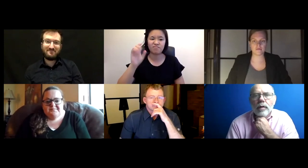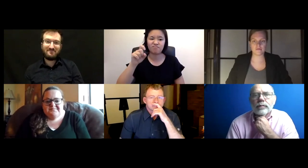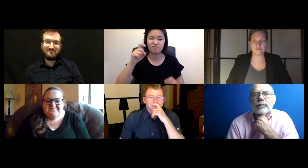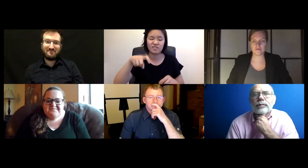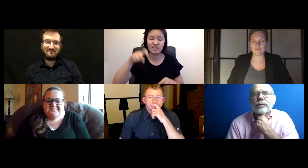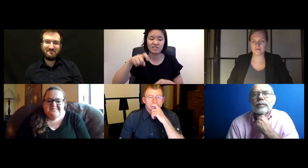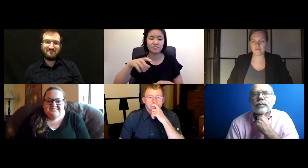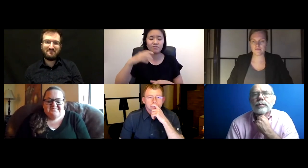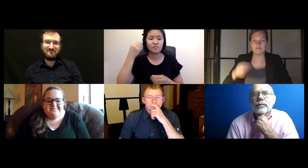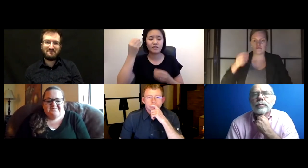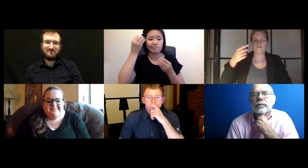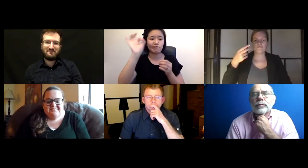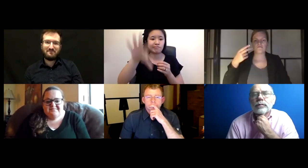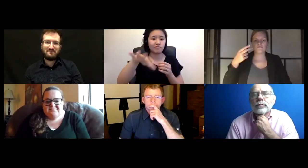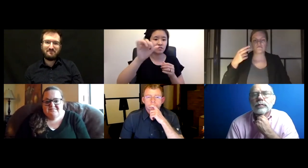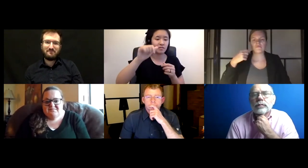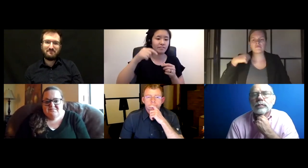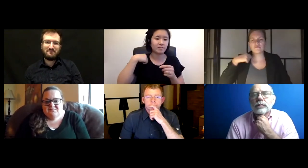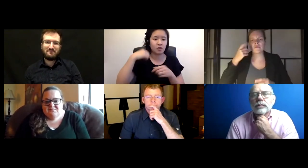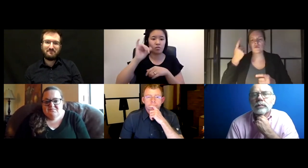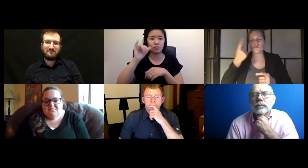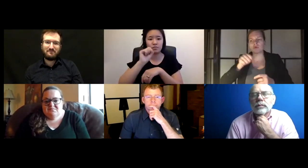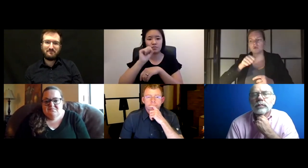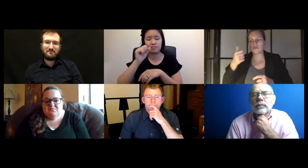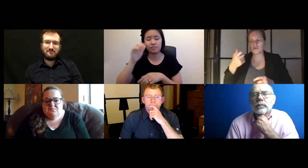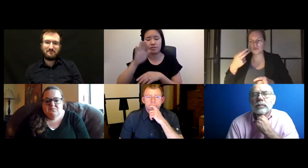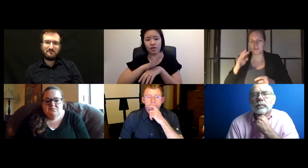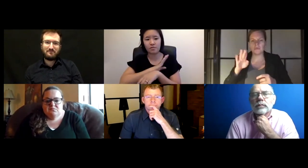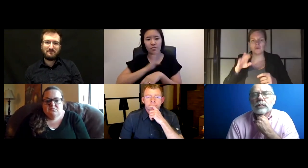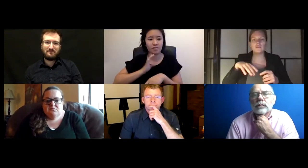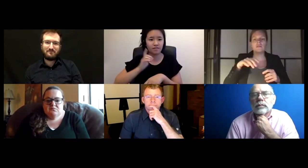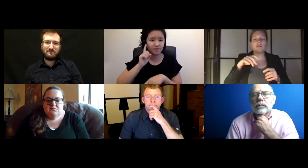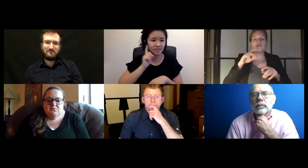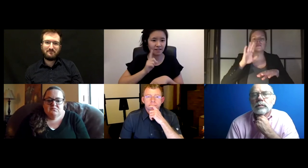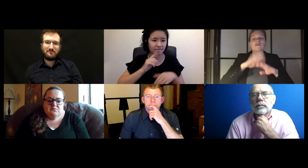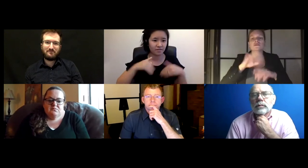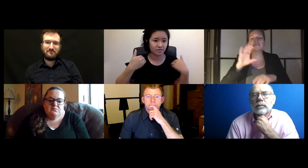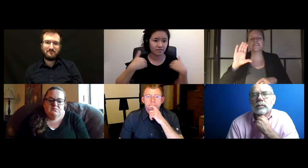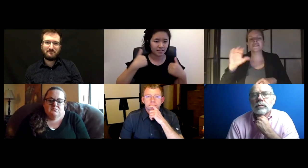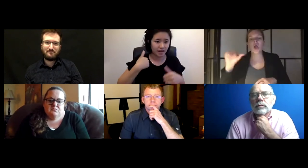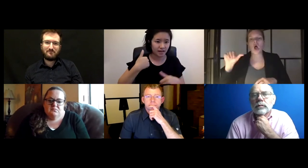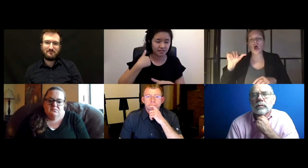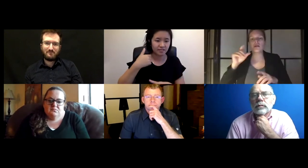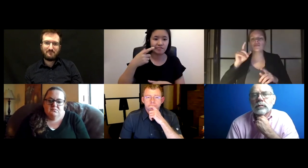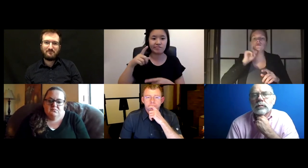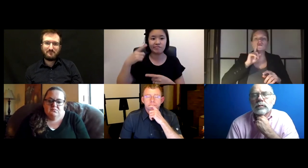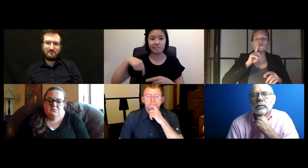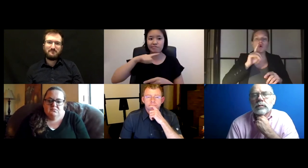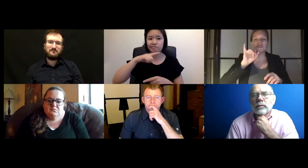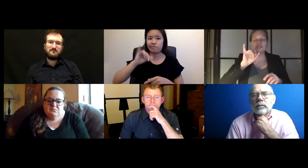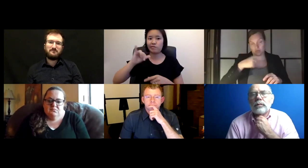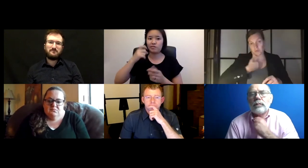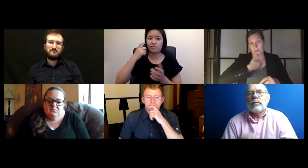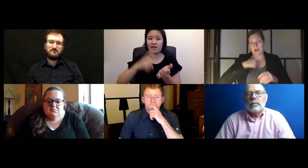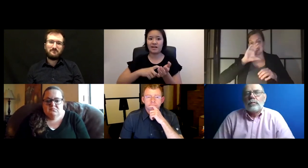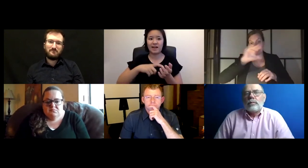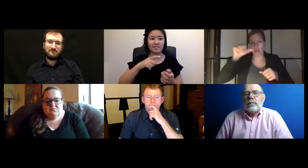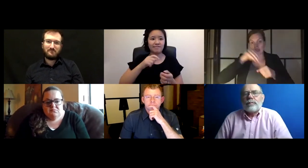Michelle? Yes, again, I agree with all of the comments about the centralized hub and Deaf Youth